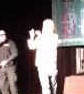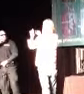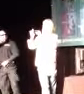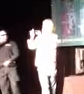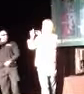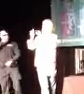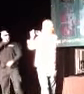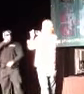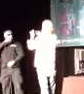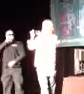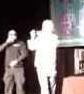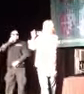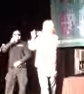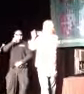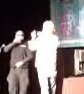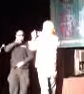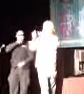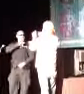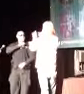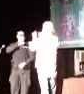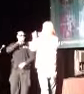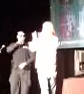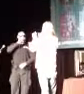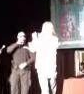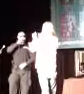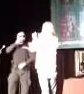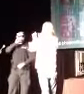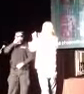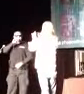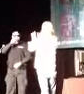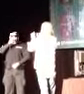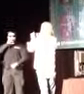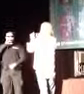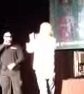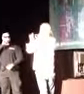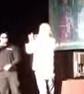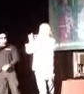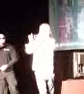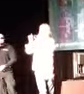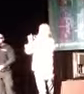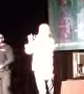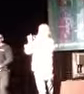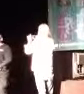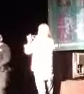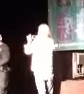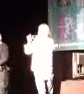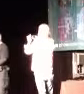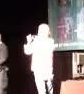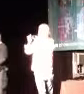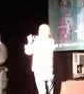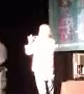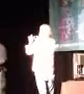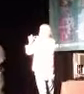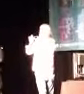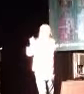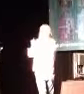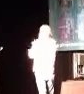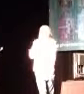one of my legs, I'm giving you tips to cut All the legs, push-ups, I'm not, stop it when you it by